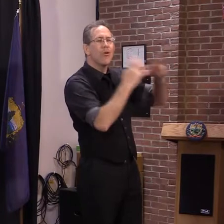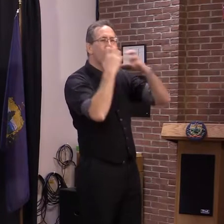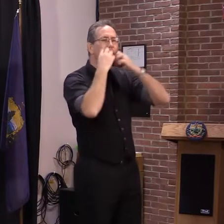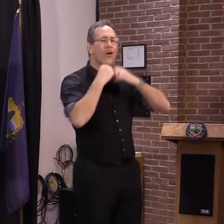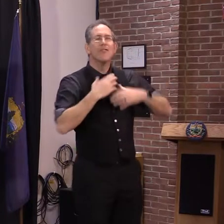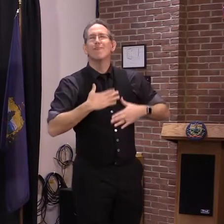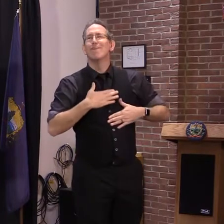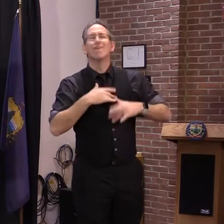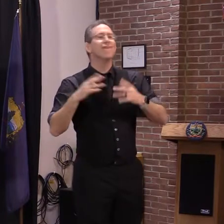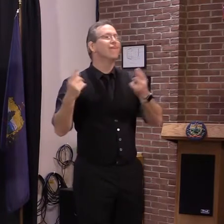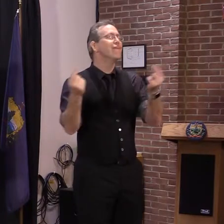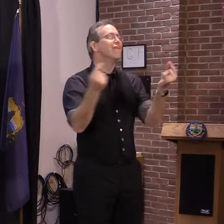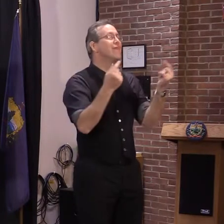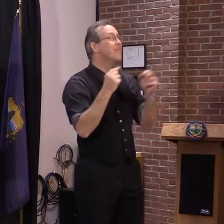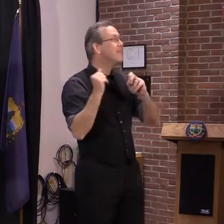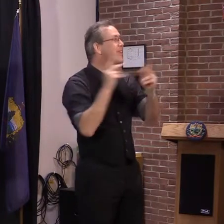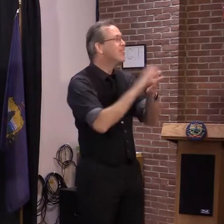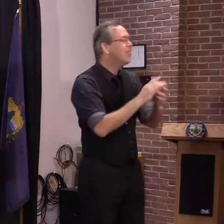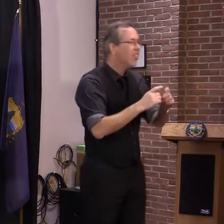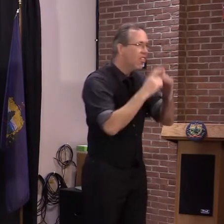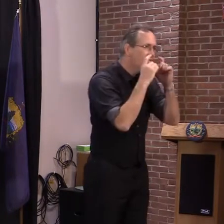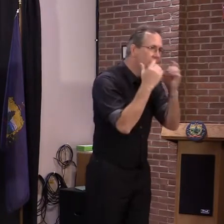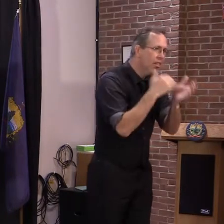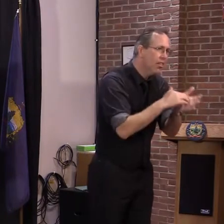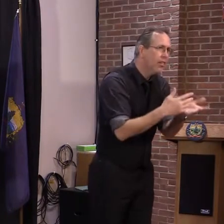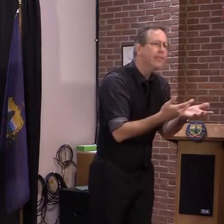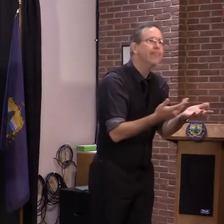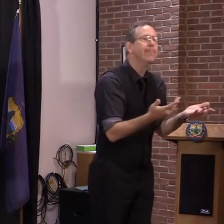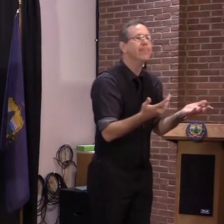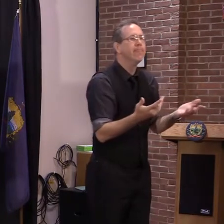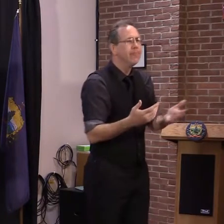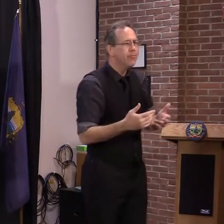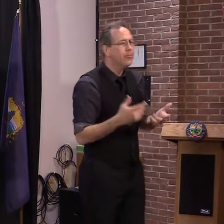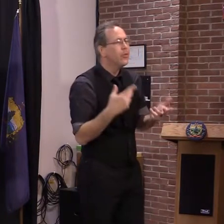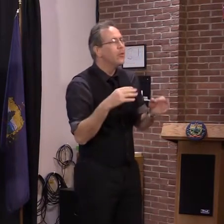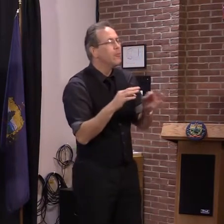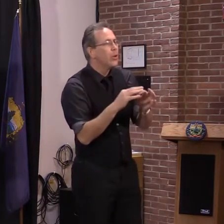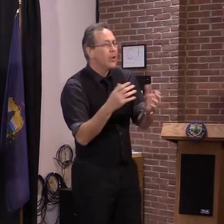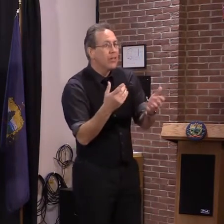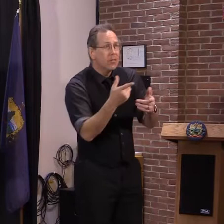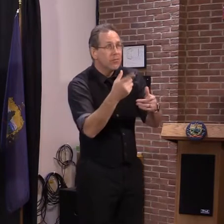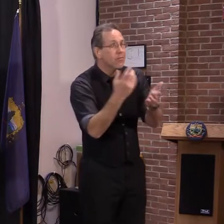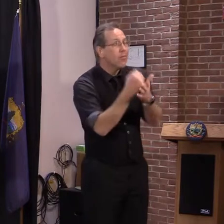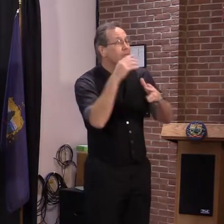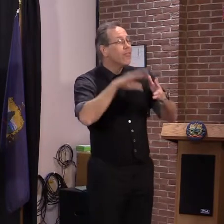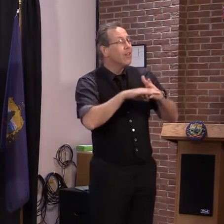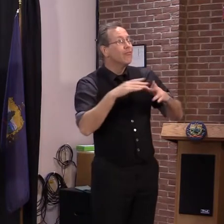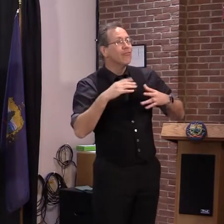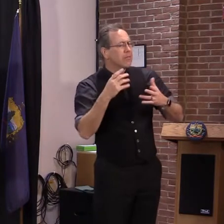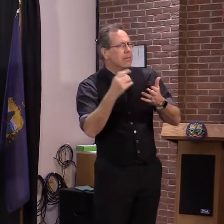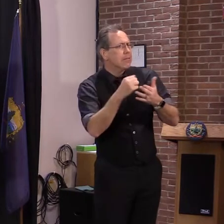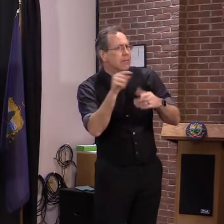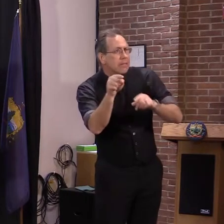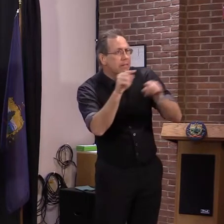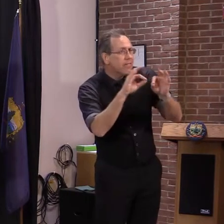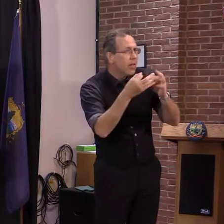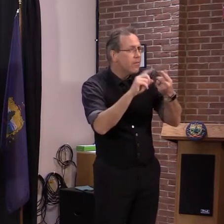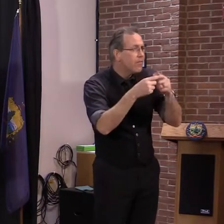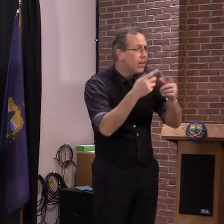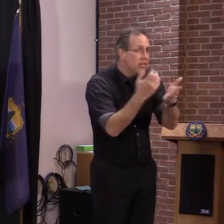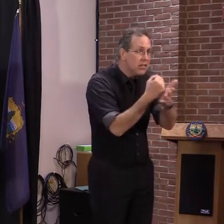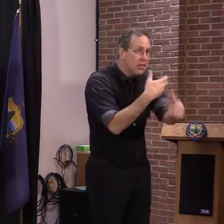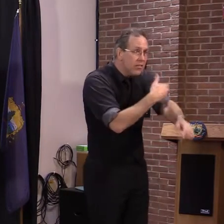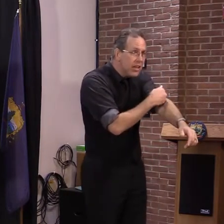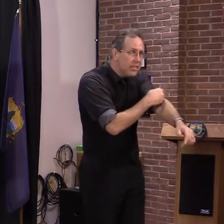school. Now, with the widespread availability of vaccines, a school's mitigation measures should be the same as those found